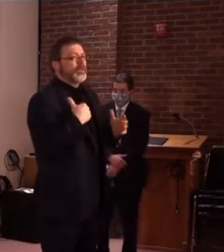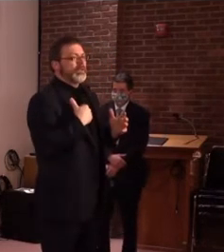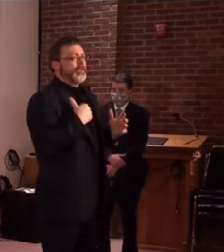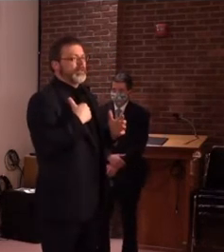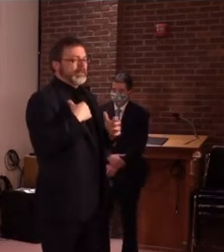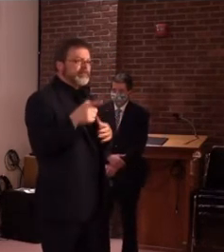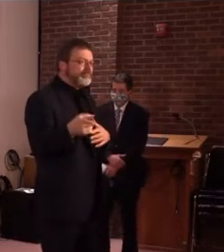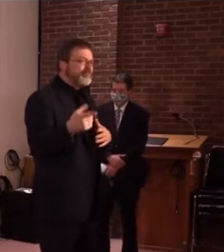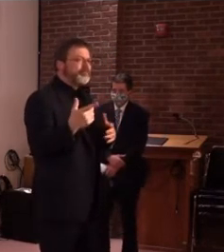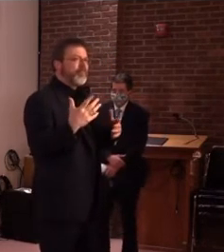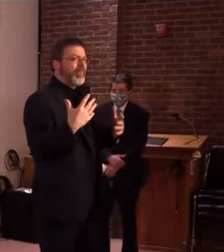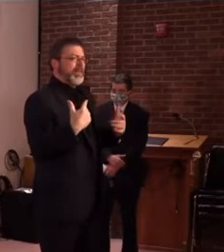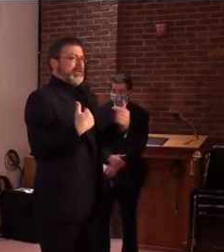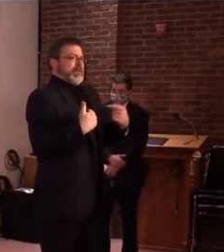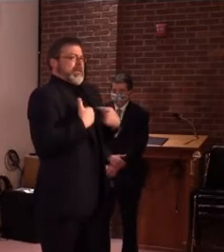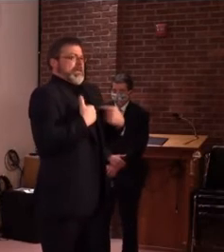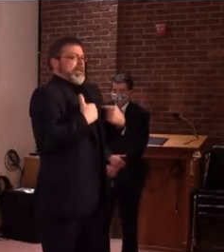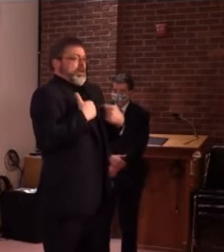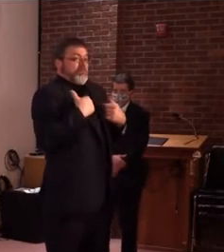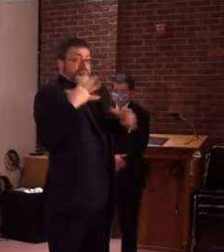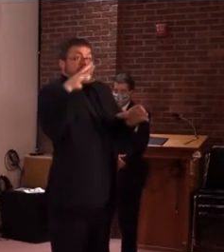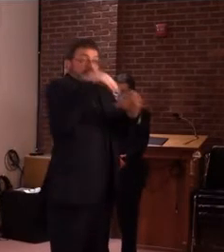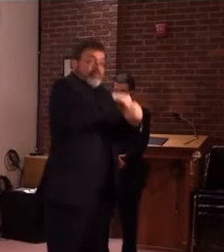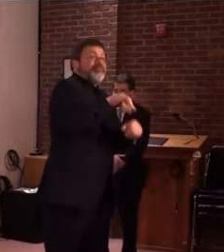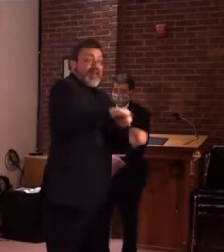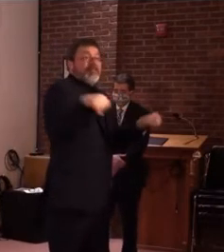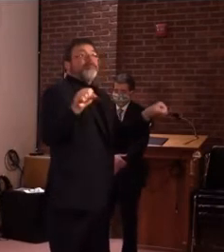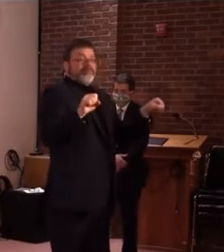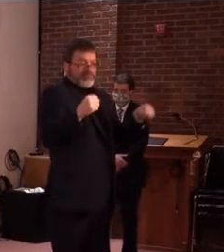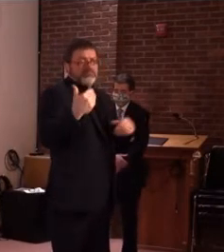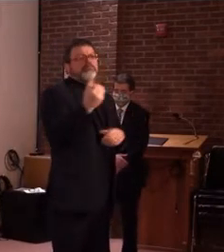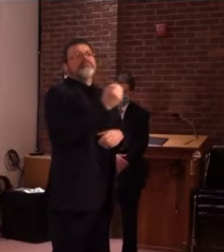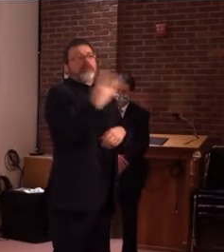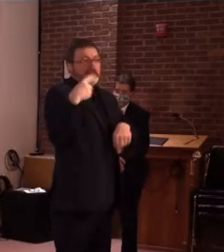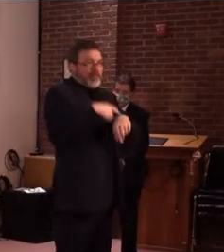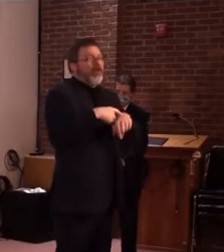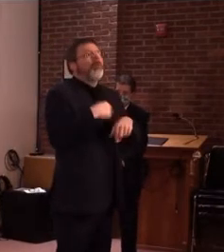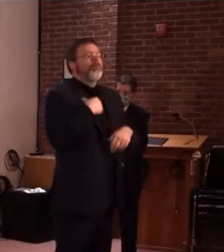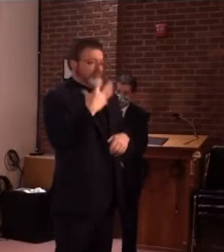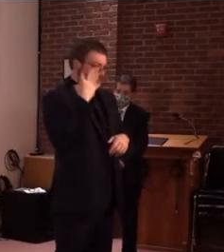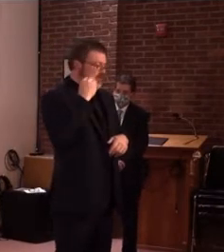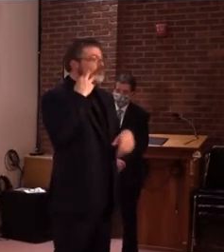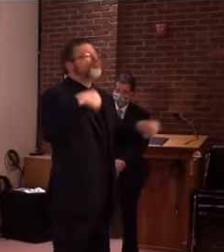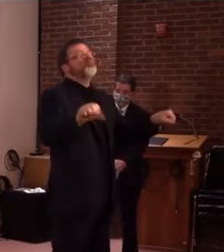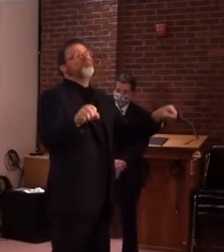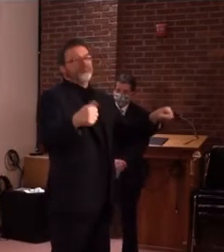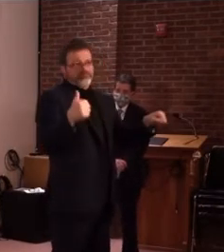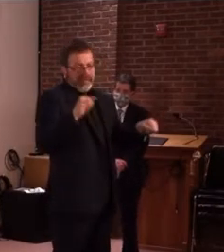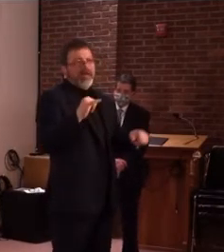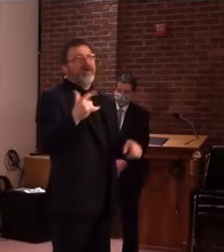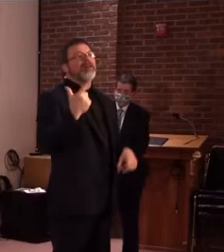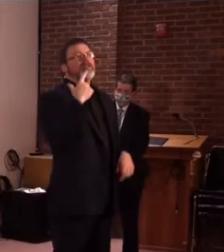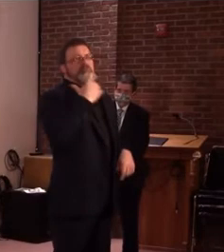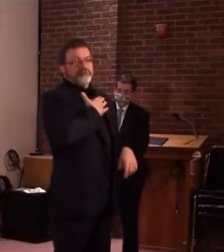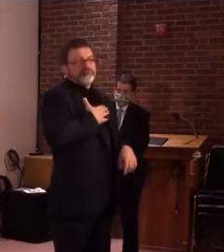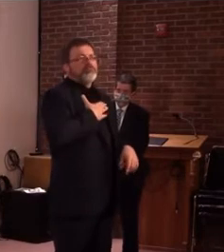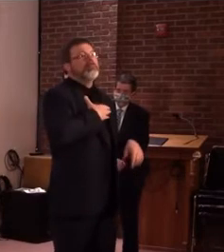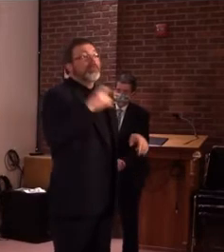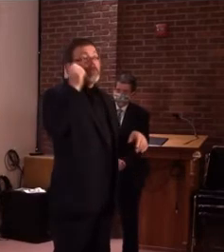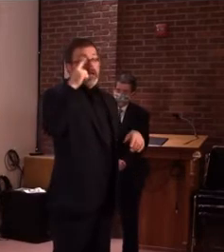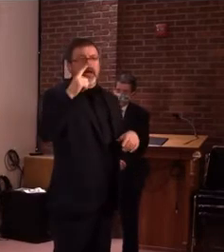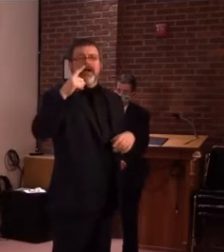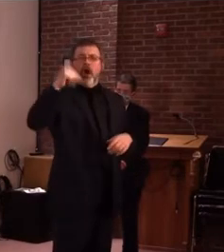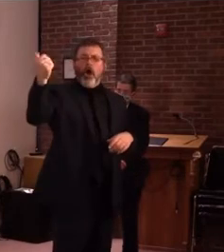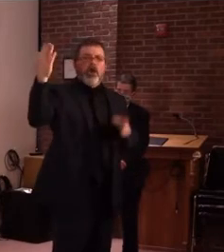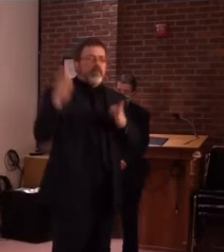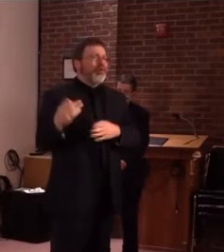myself. So I'm familiar with it. Someone had asked me about this a couple of weeks ago, about whether they should